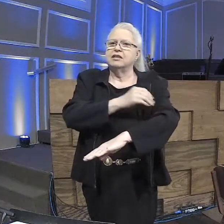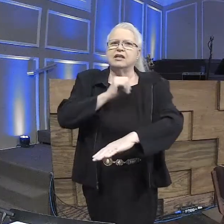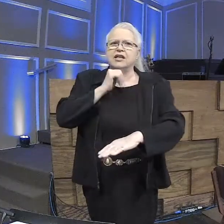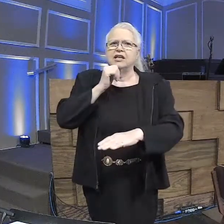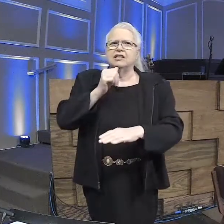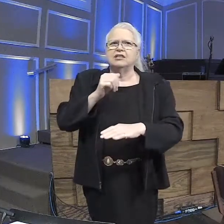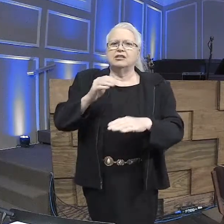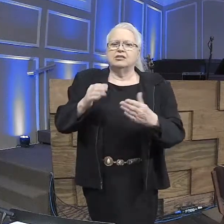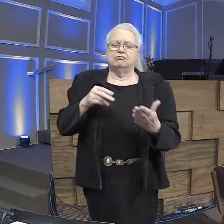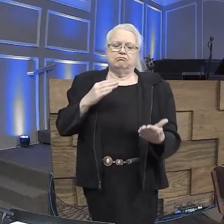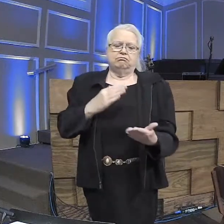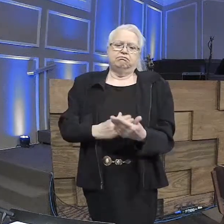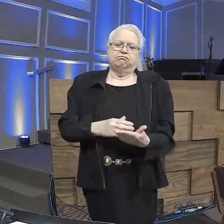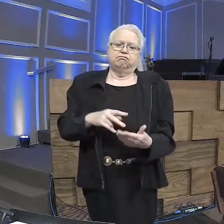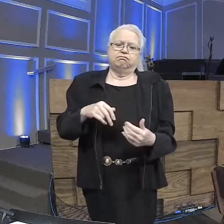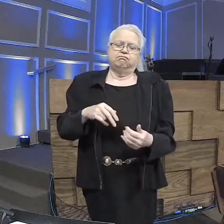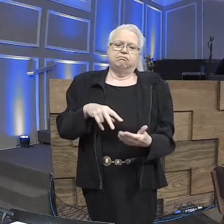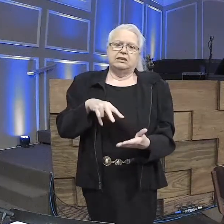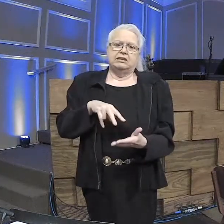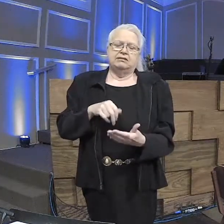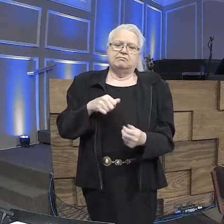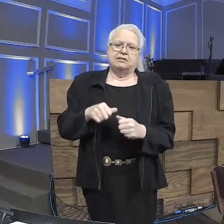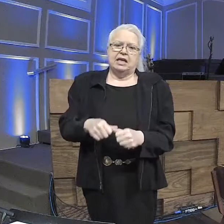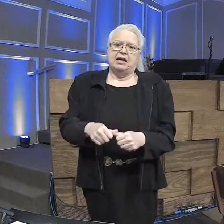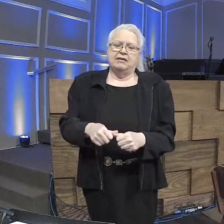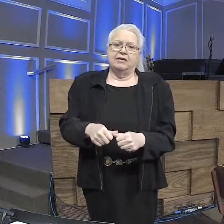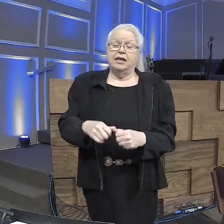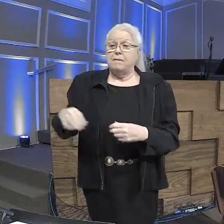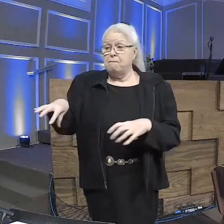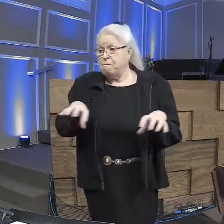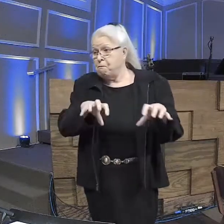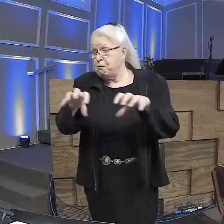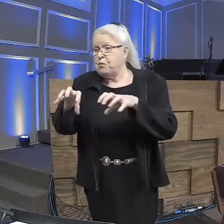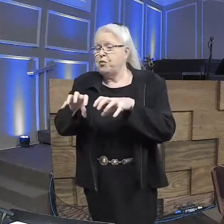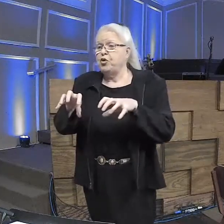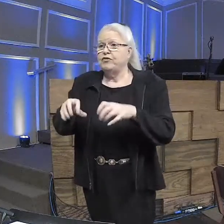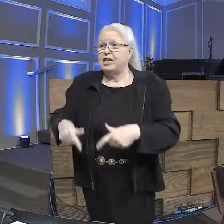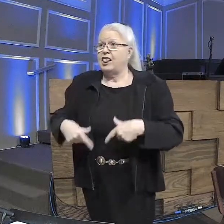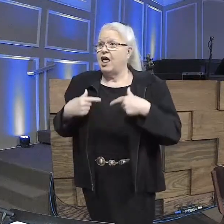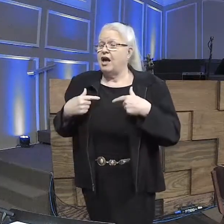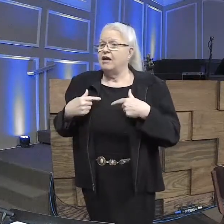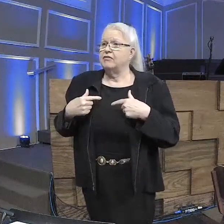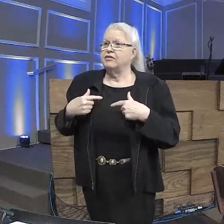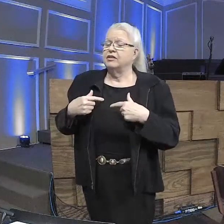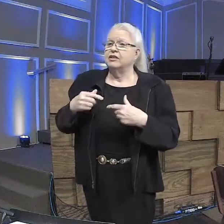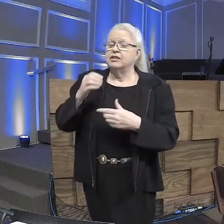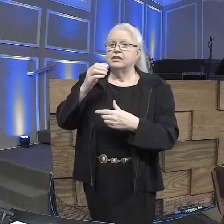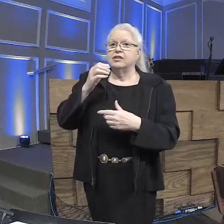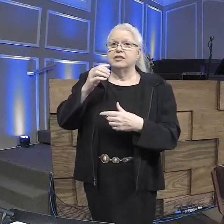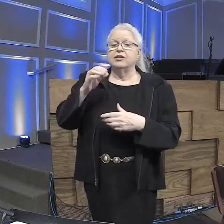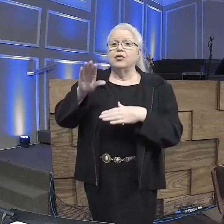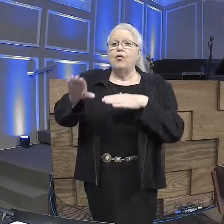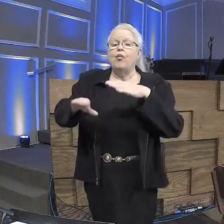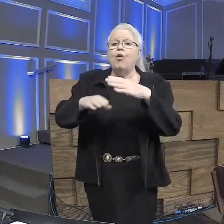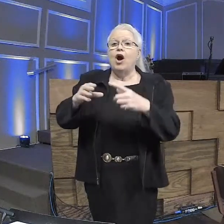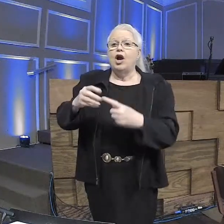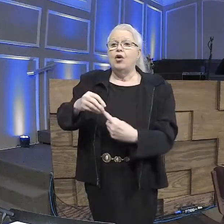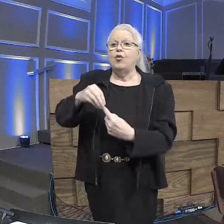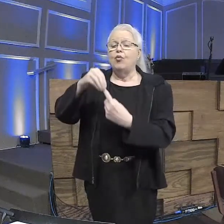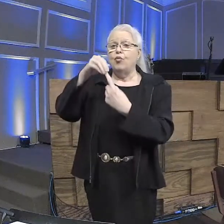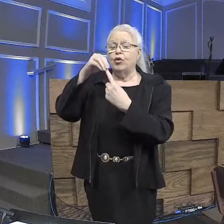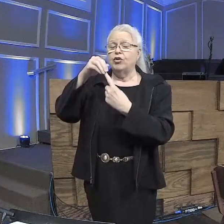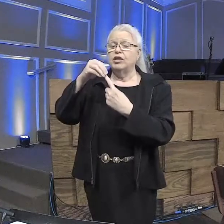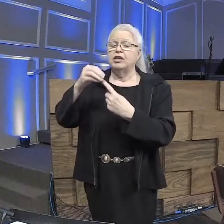it moves. It's dynamic. And in the first chapter, in verse 10, he says we're to walk worthy of the manner of the